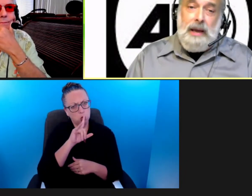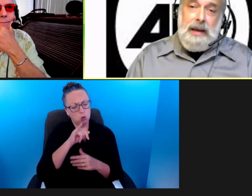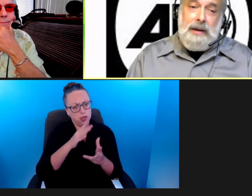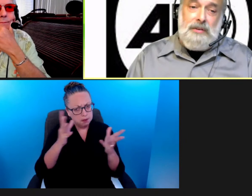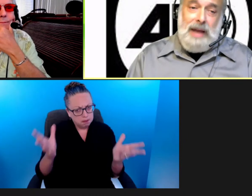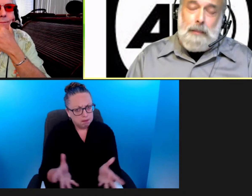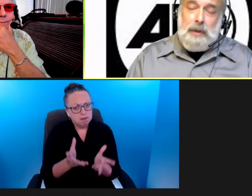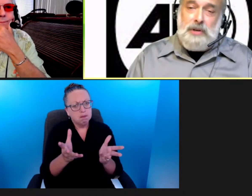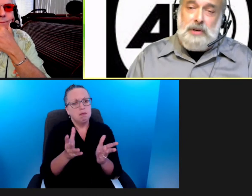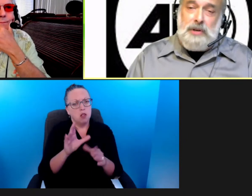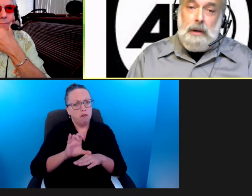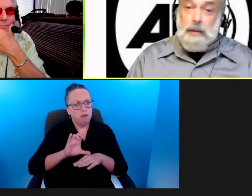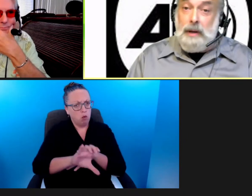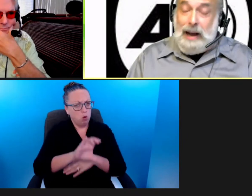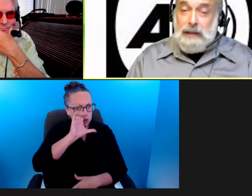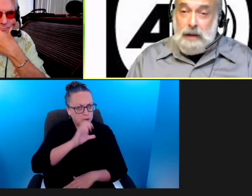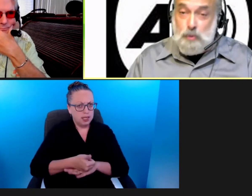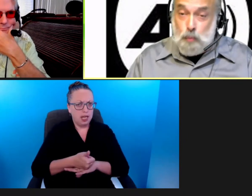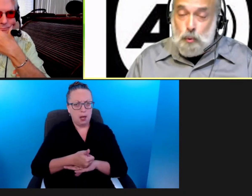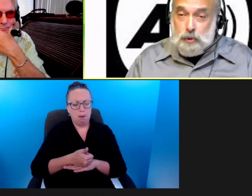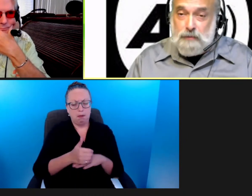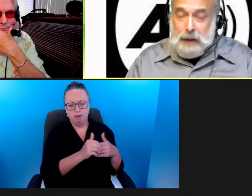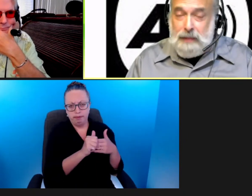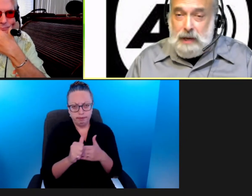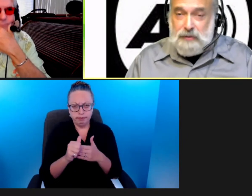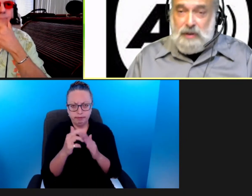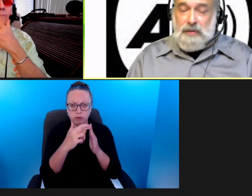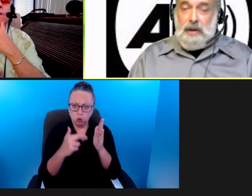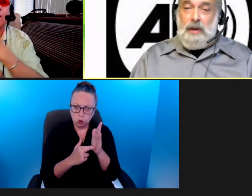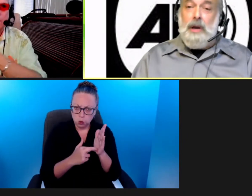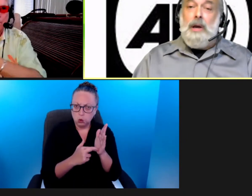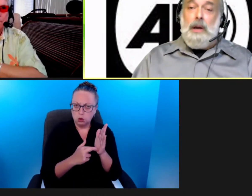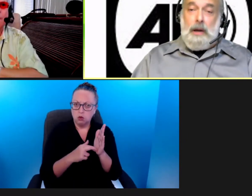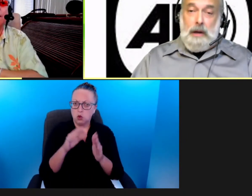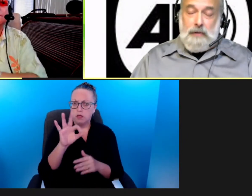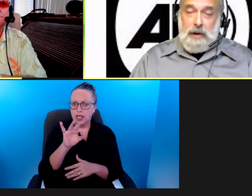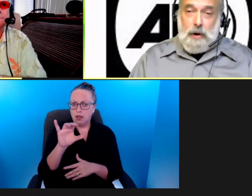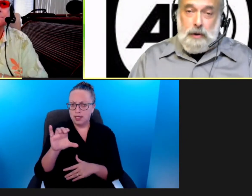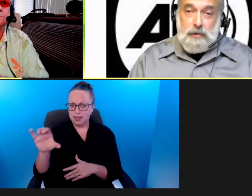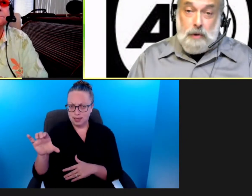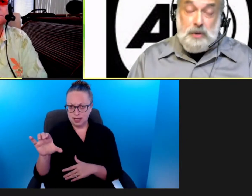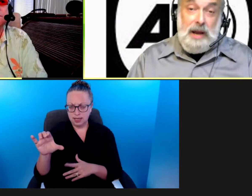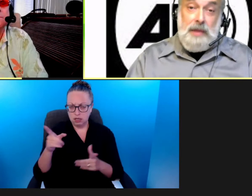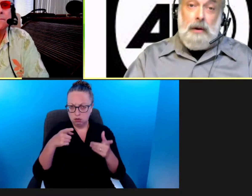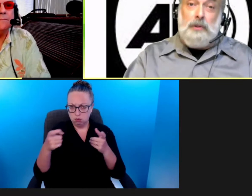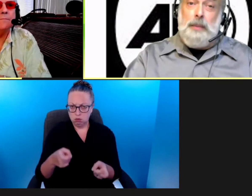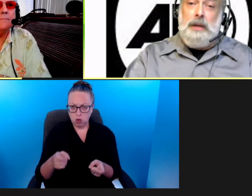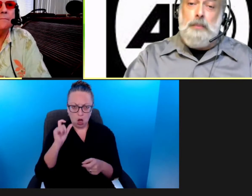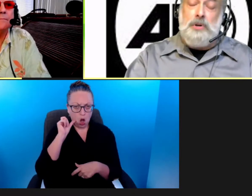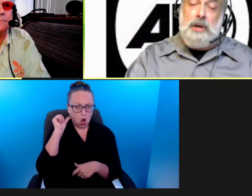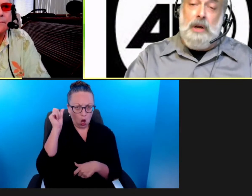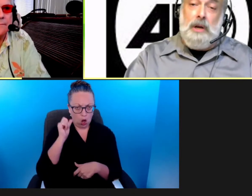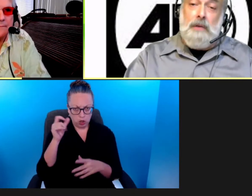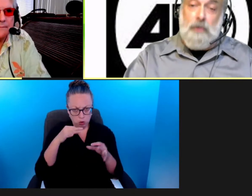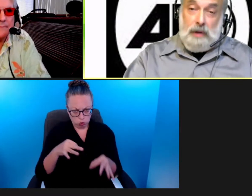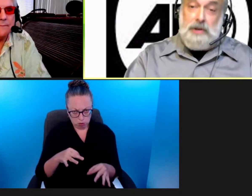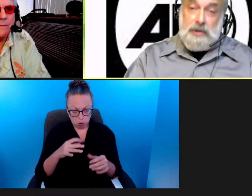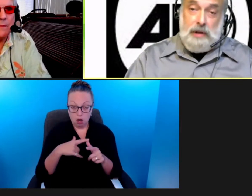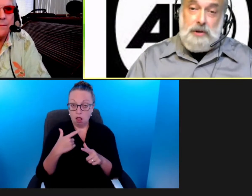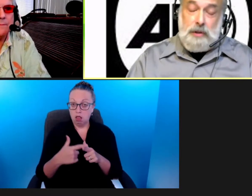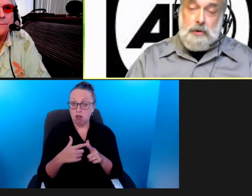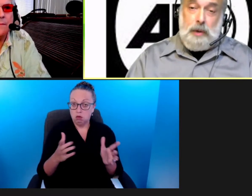force in establishing guidelines, rules by the FCC Yeah. governing audio description, and then ultimately pushing